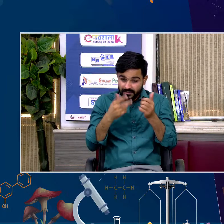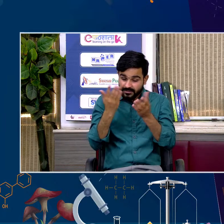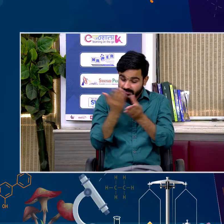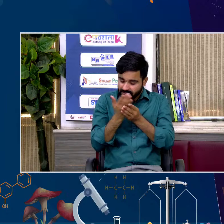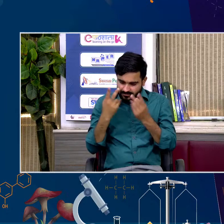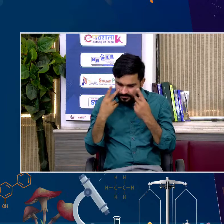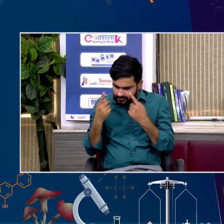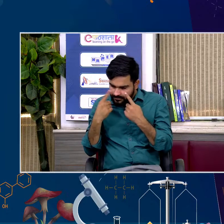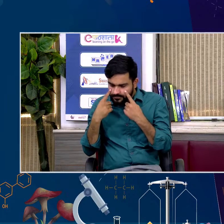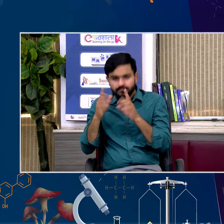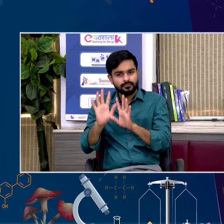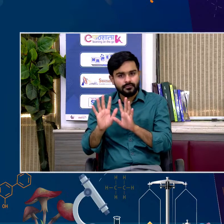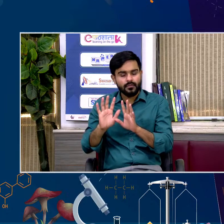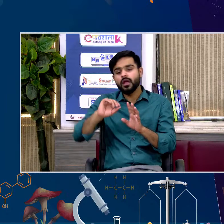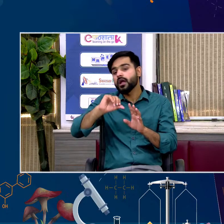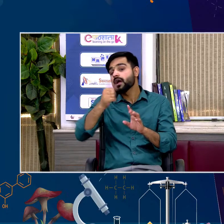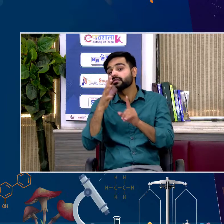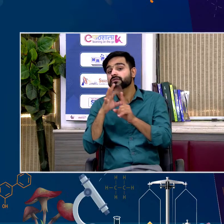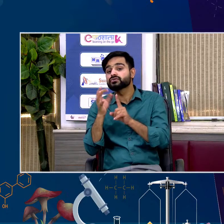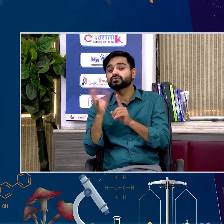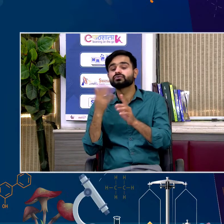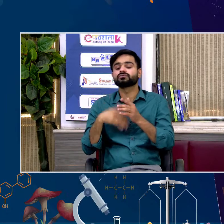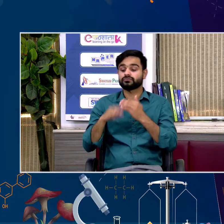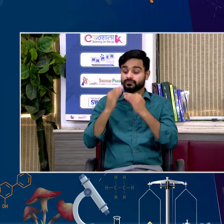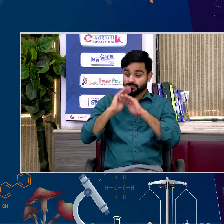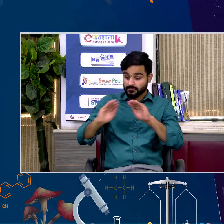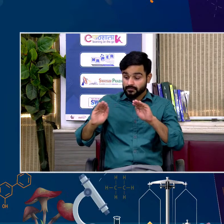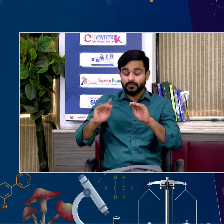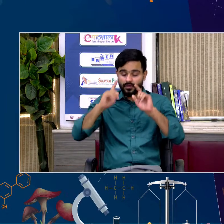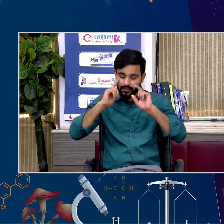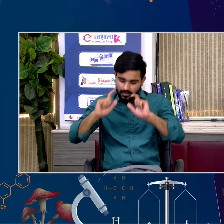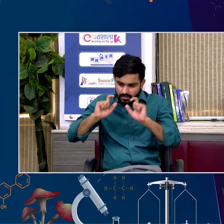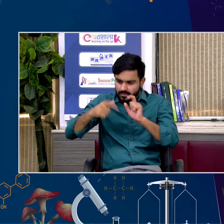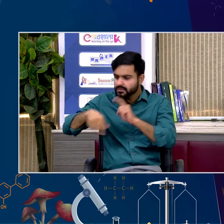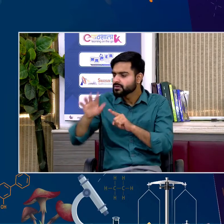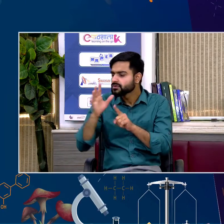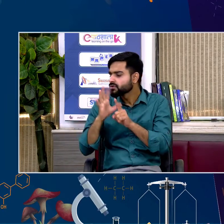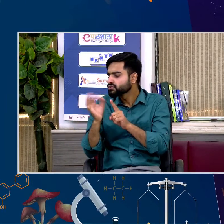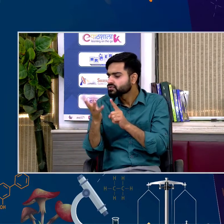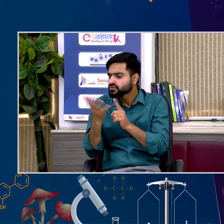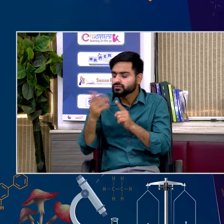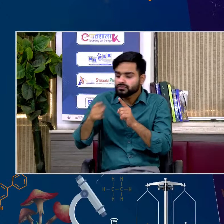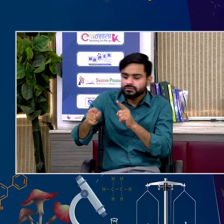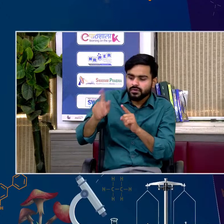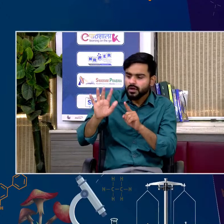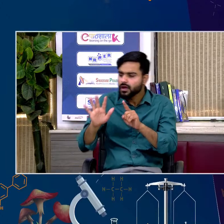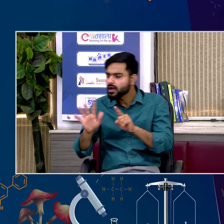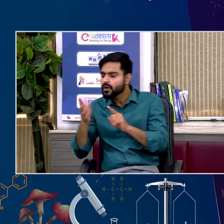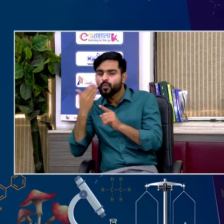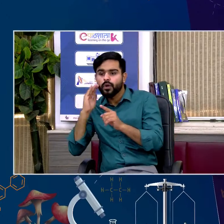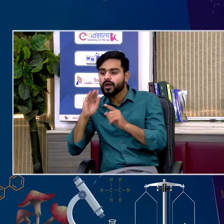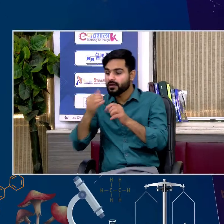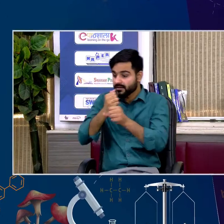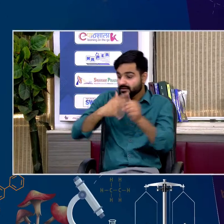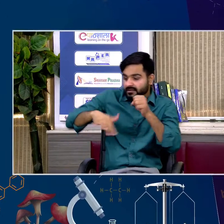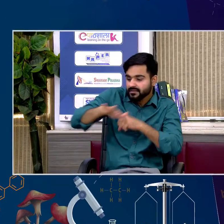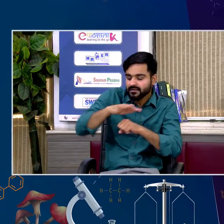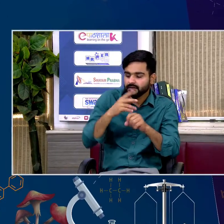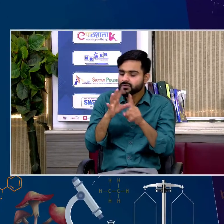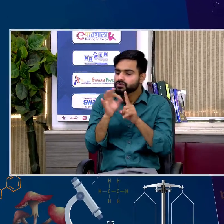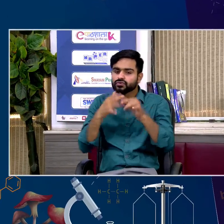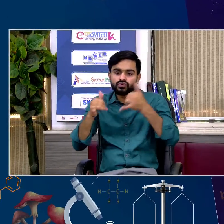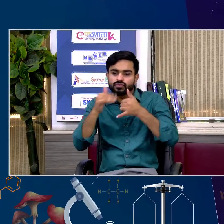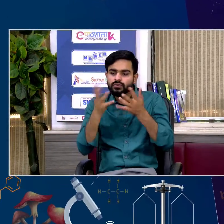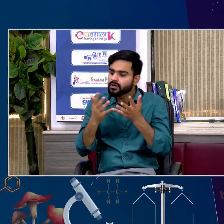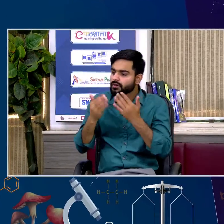do. The other thing is that she can observe the child carefully. What is he doing in the free time? What is he doing when he's in the playground? So she